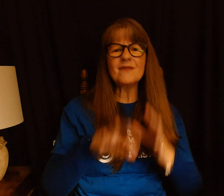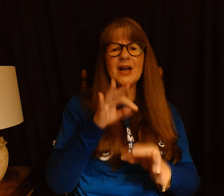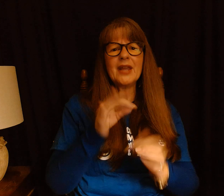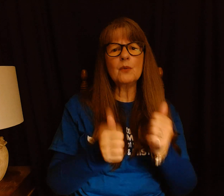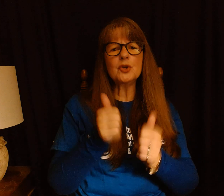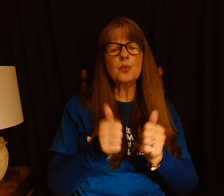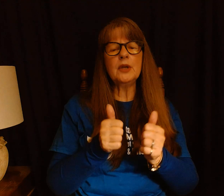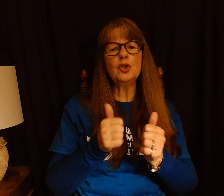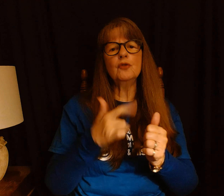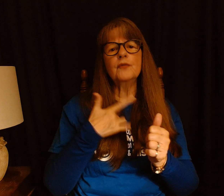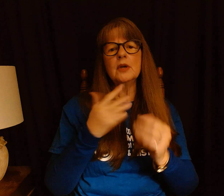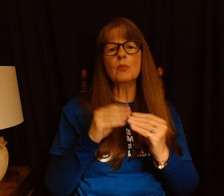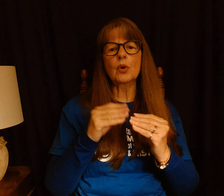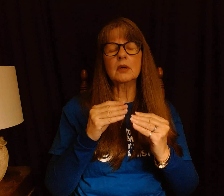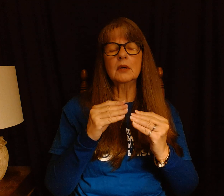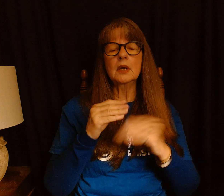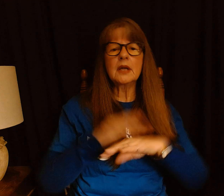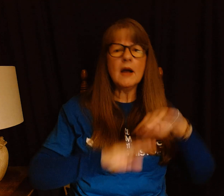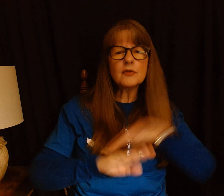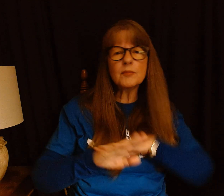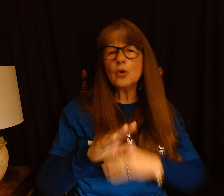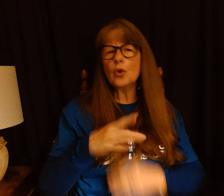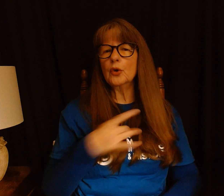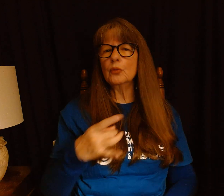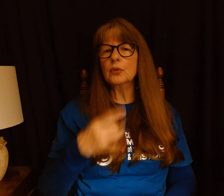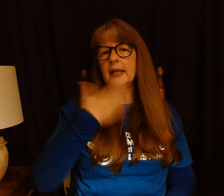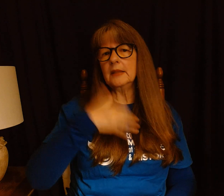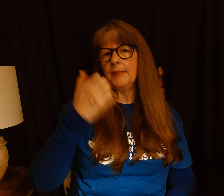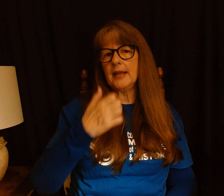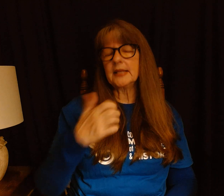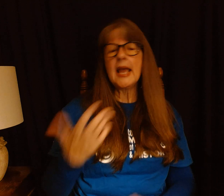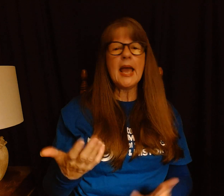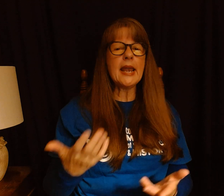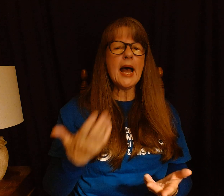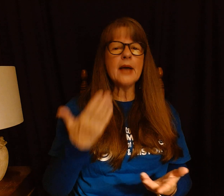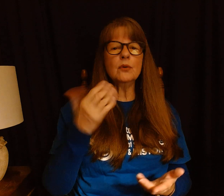out which one you feel more comfortable or you like the best. And I don't